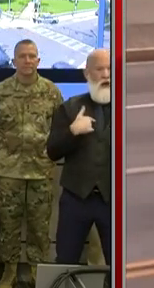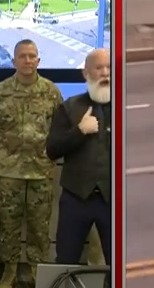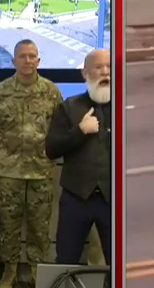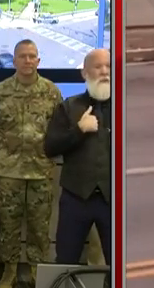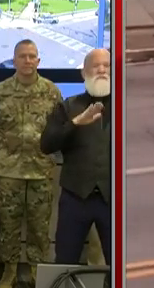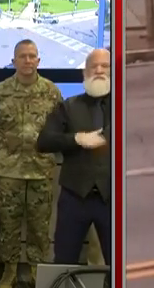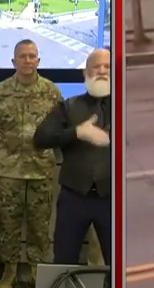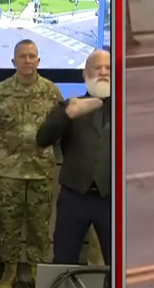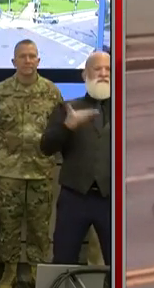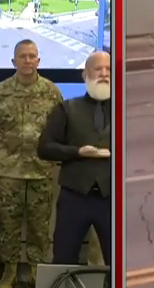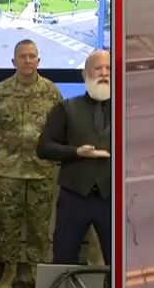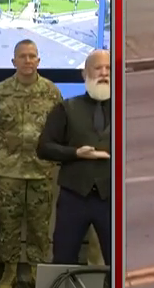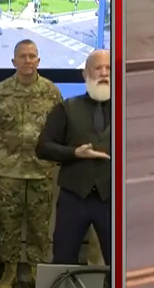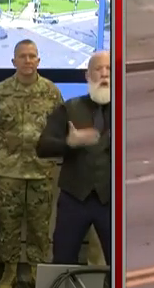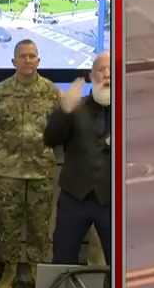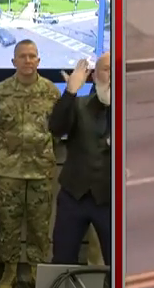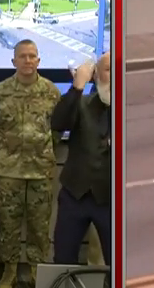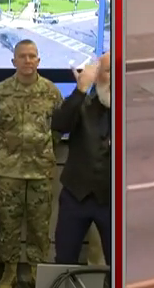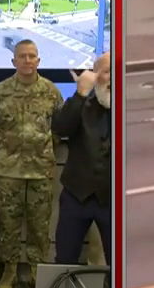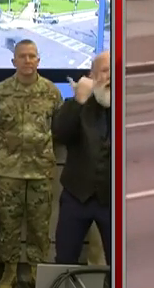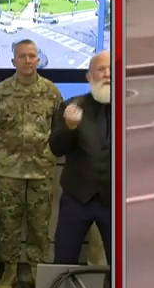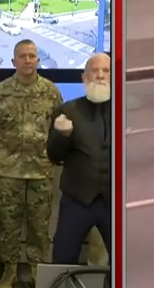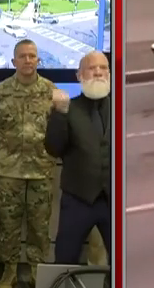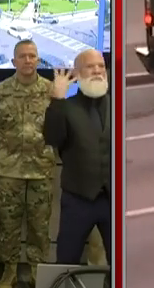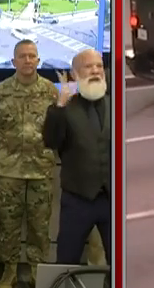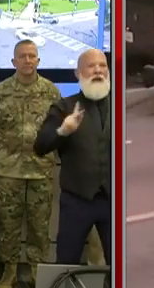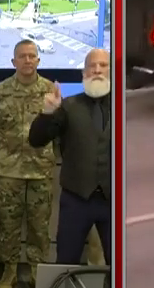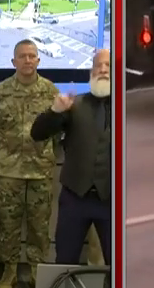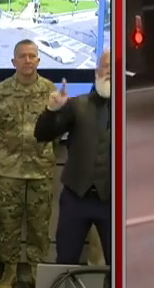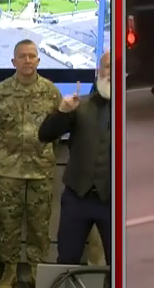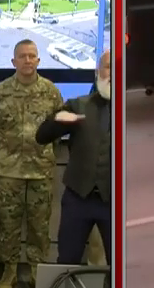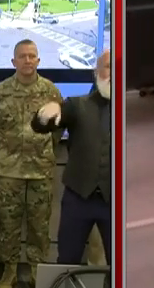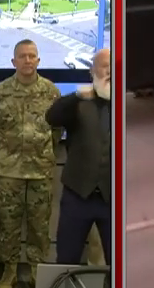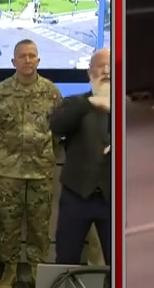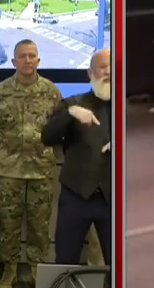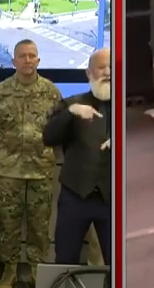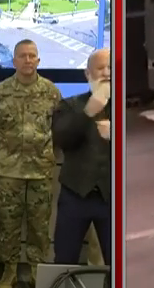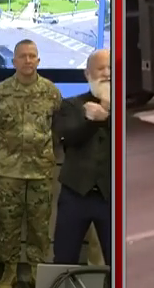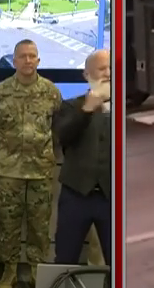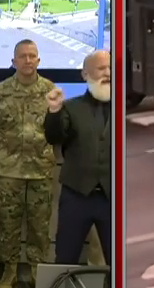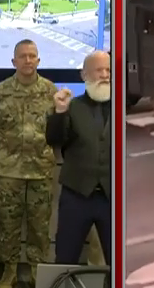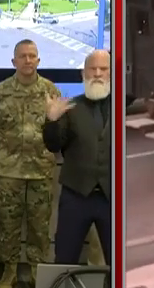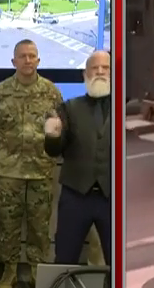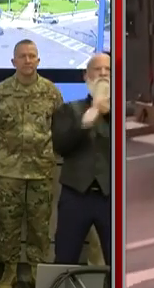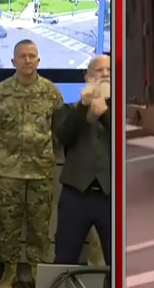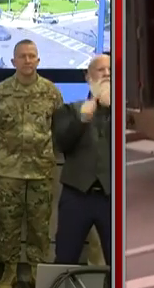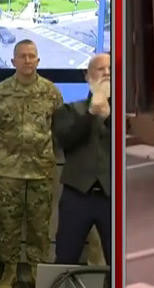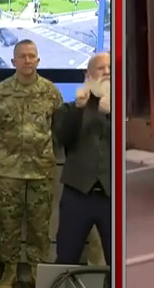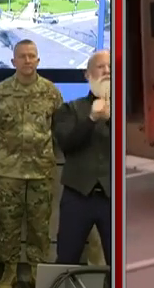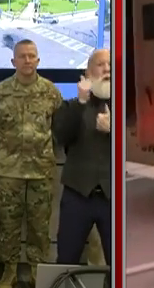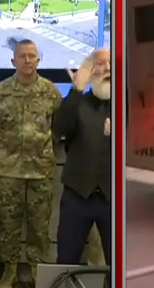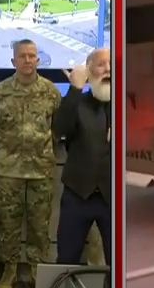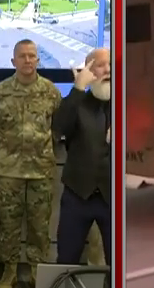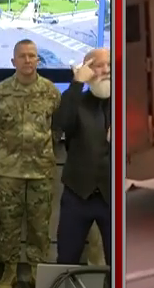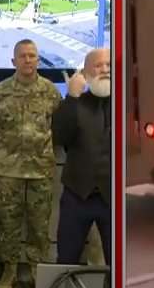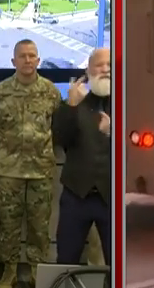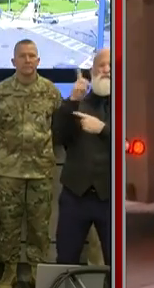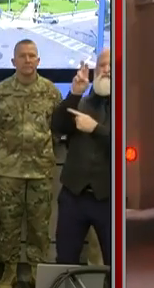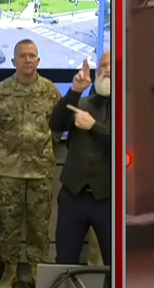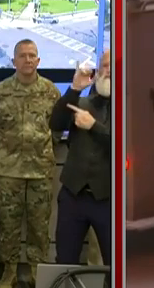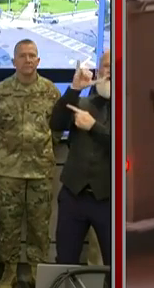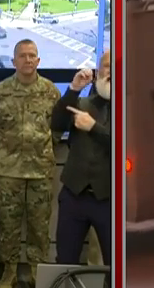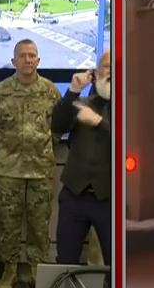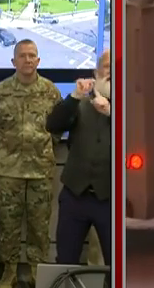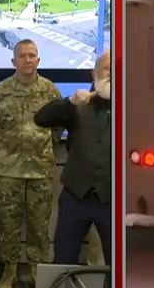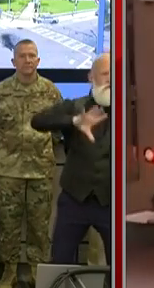this moment to riot, to loot, and to compromise the safety of our citizenry. I will tell you